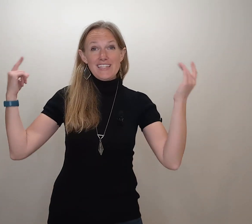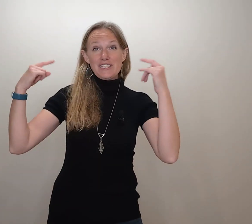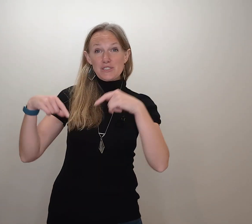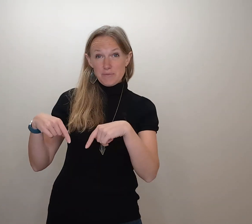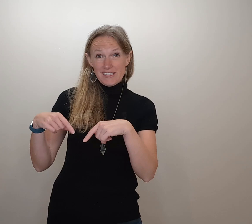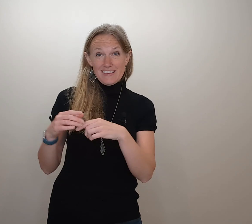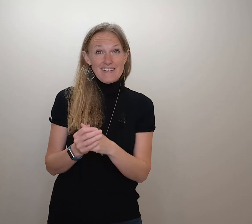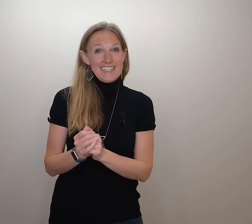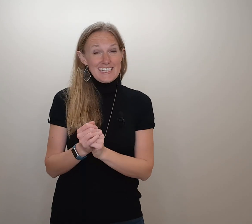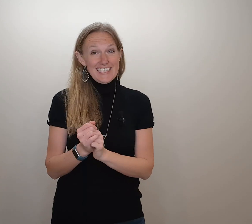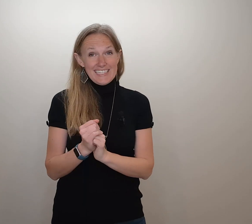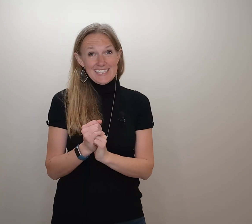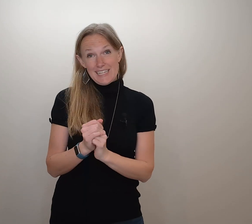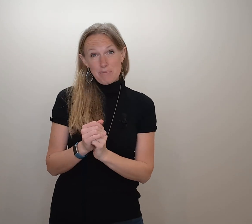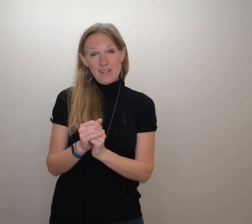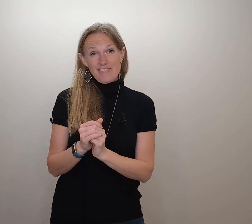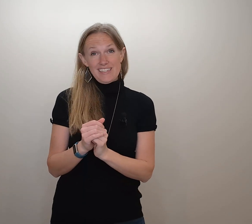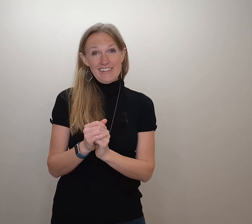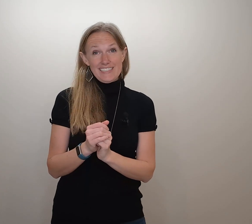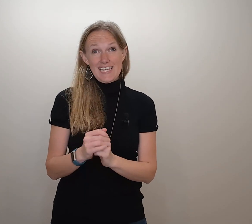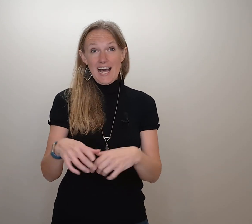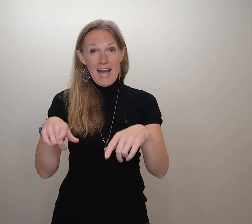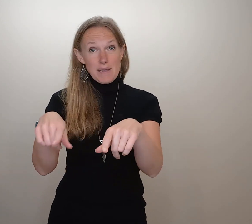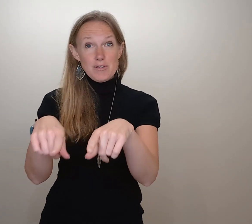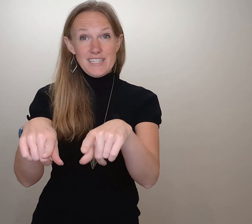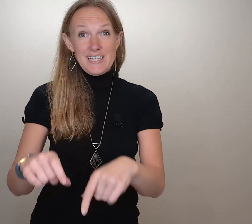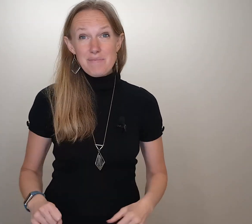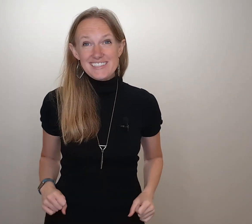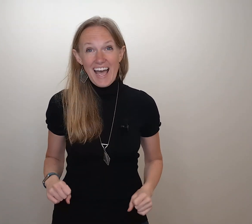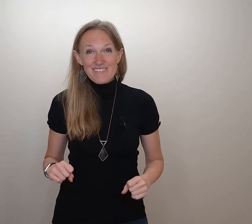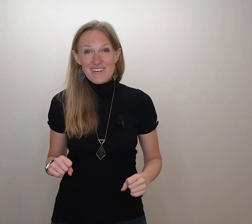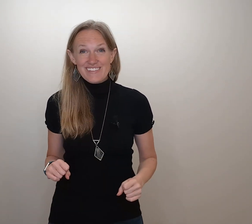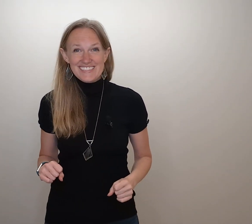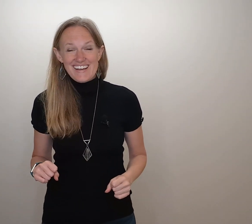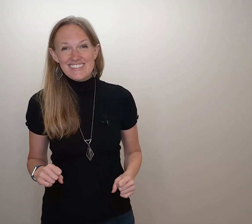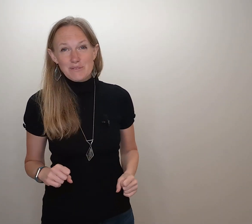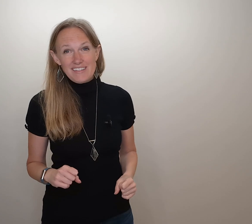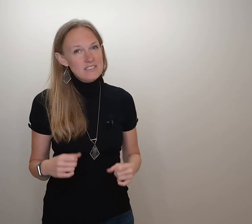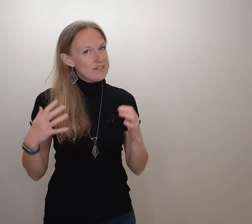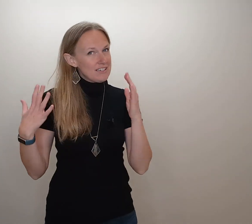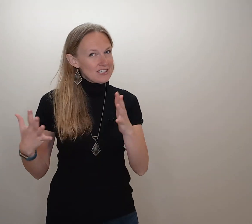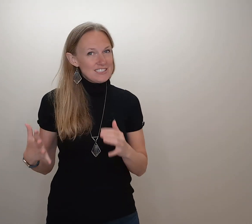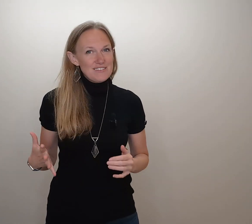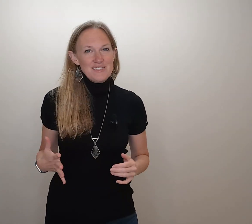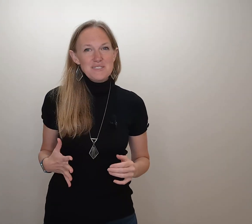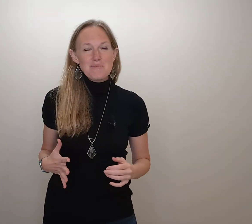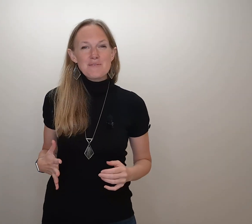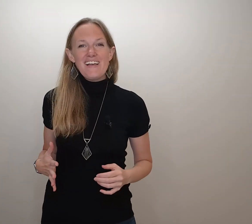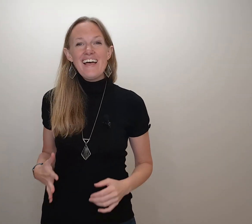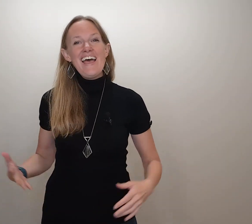the description, there is a link to print off the lyrics. I'm using them because I don't know this song as well, so I encourage you to use them as well.